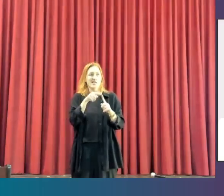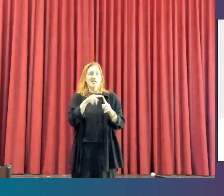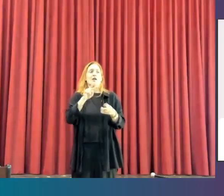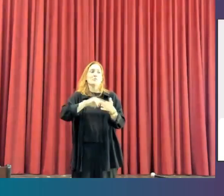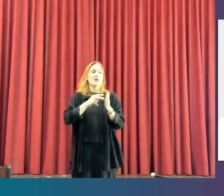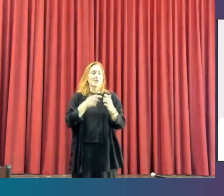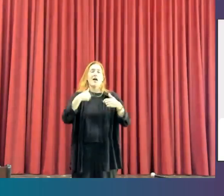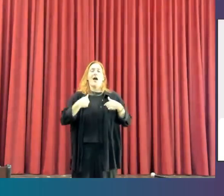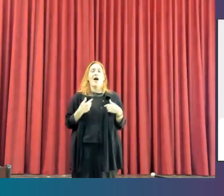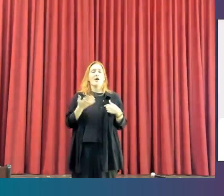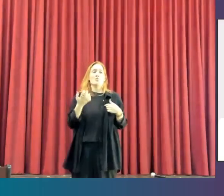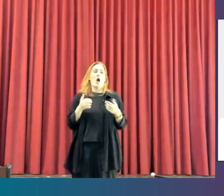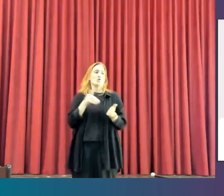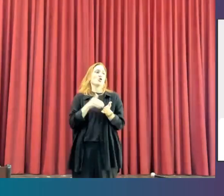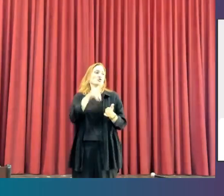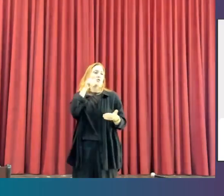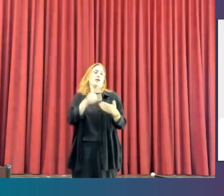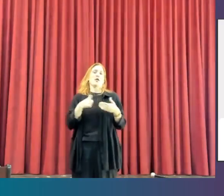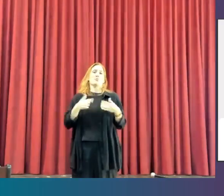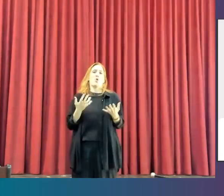tenant.